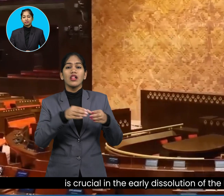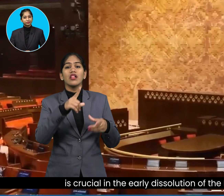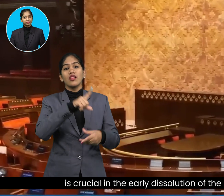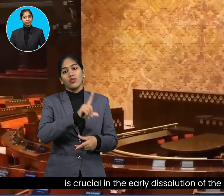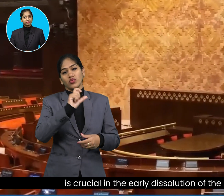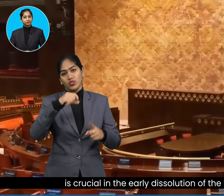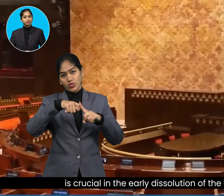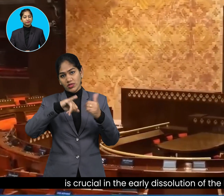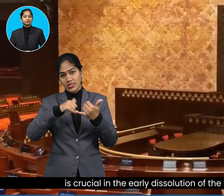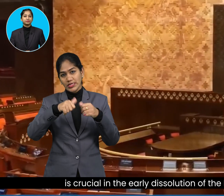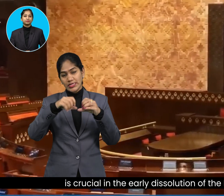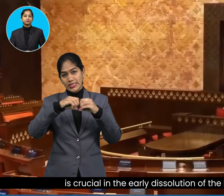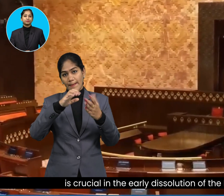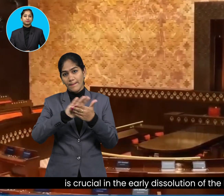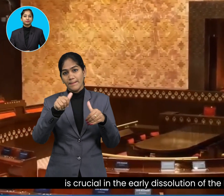Sabha.